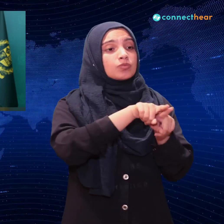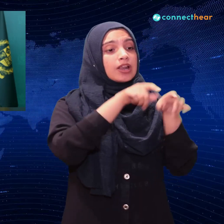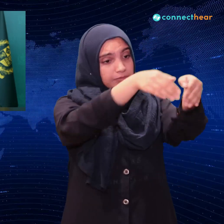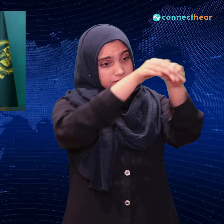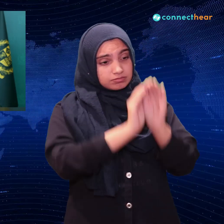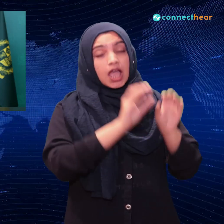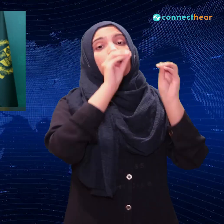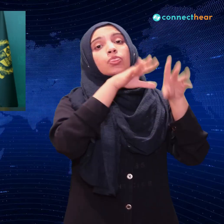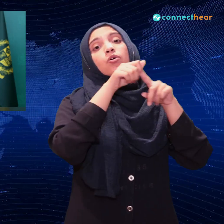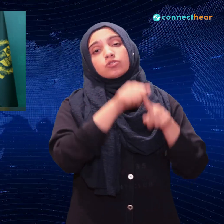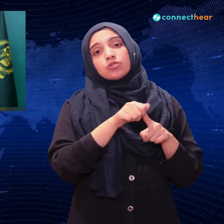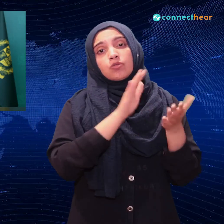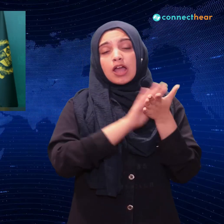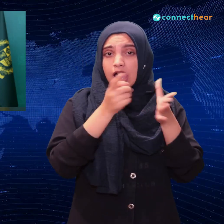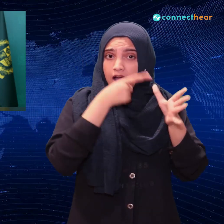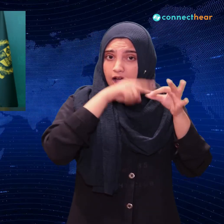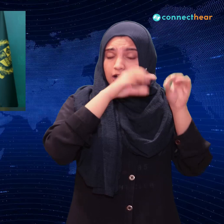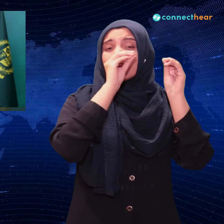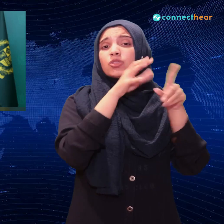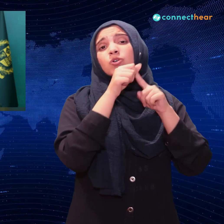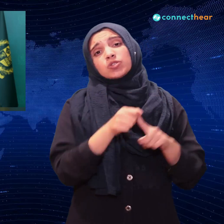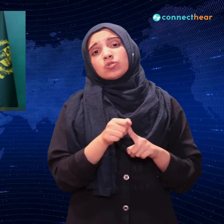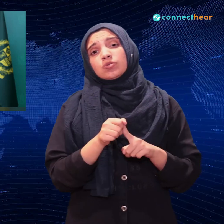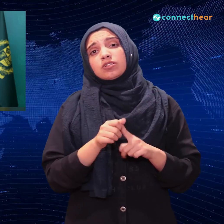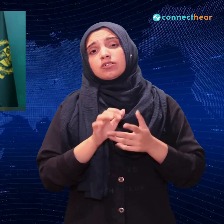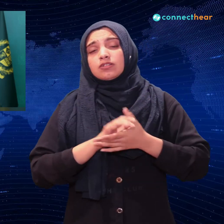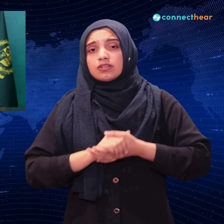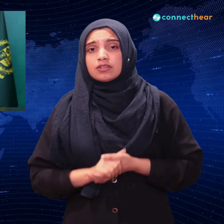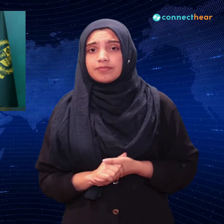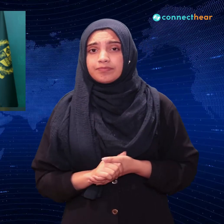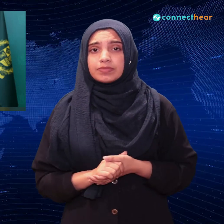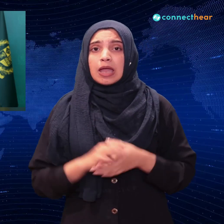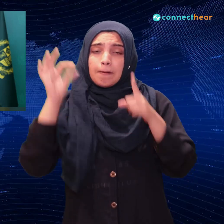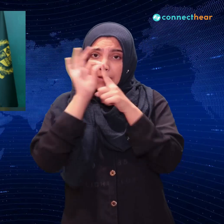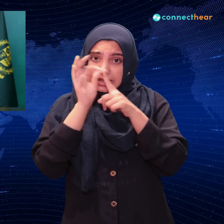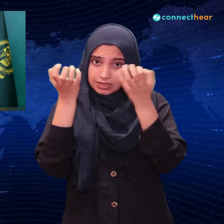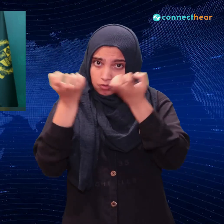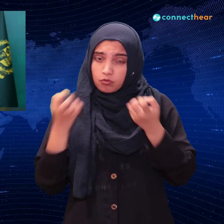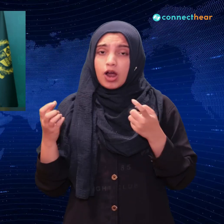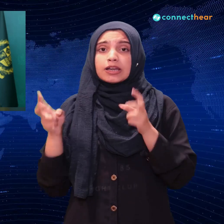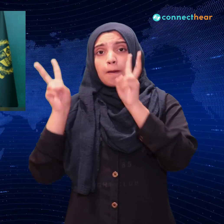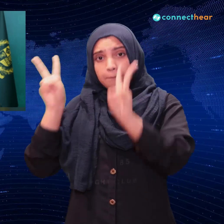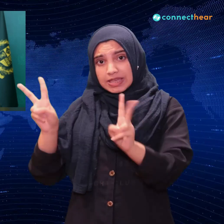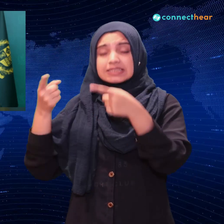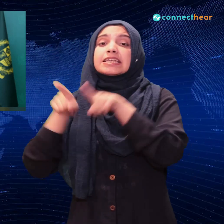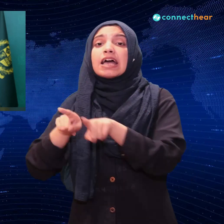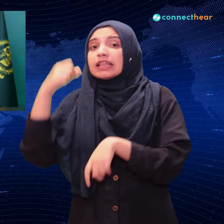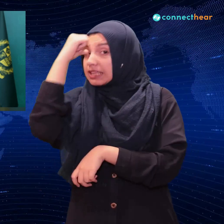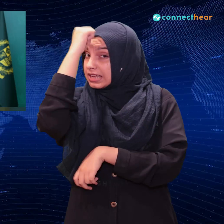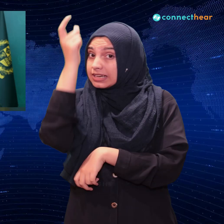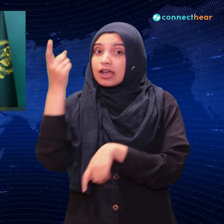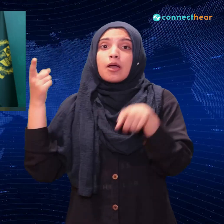Islamic rites. Mr. President, Pakistan desires peace with India as with all its neighbors.